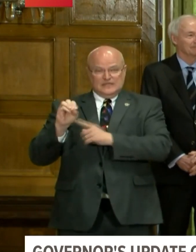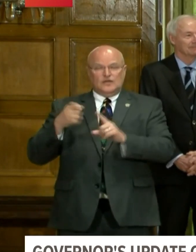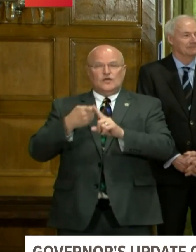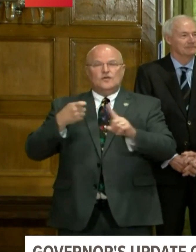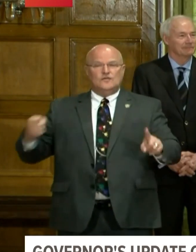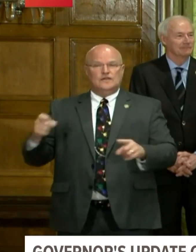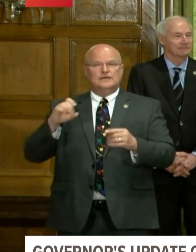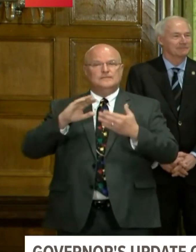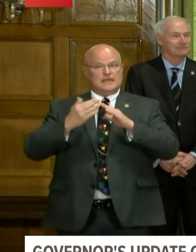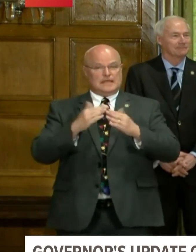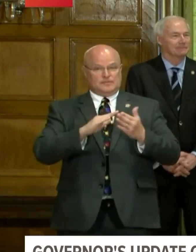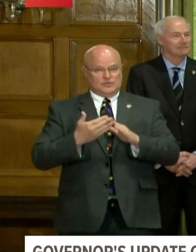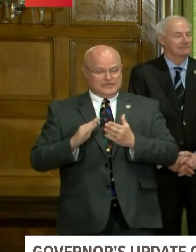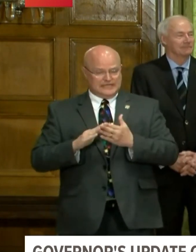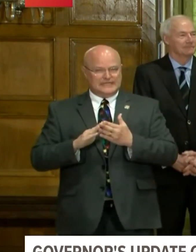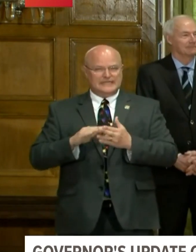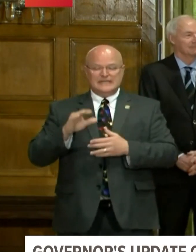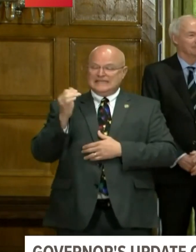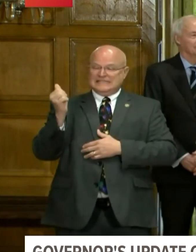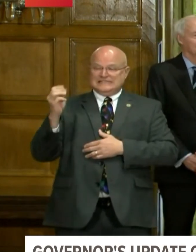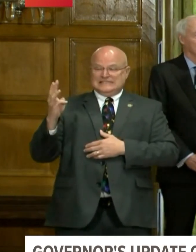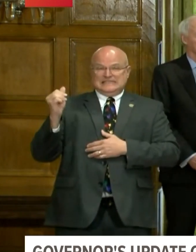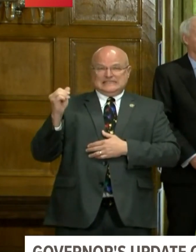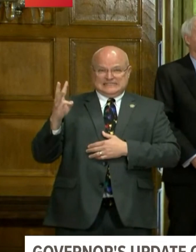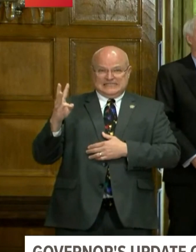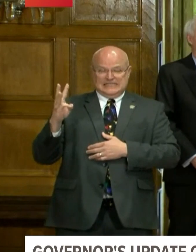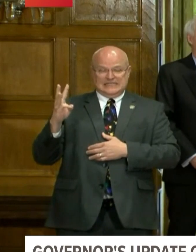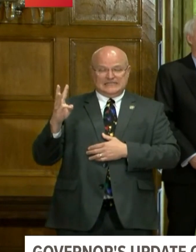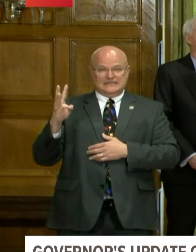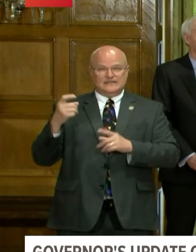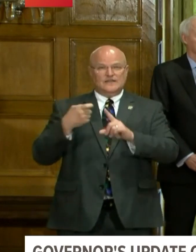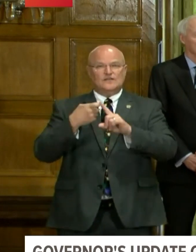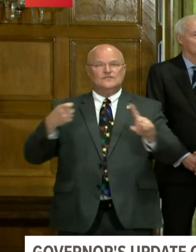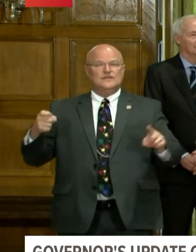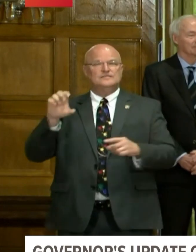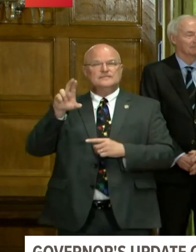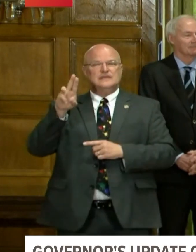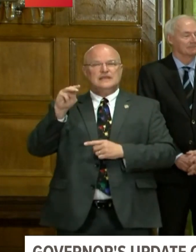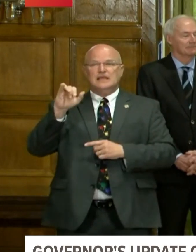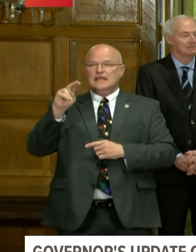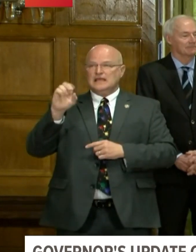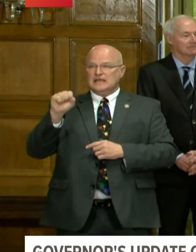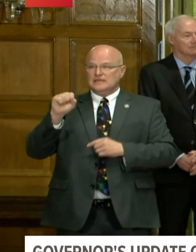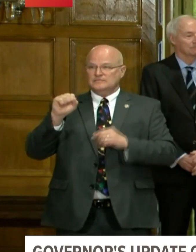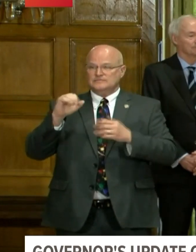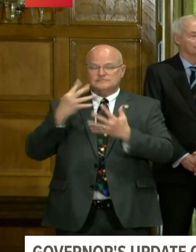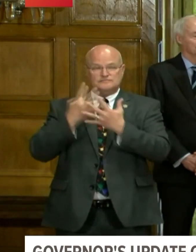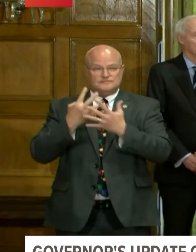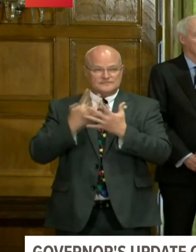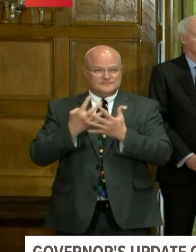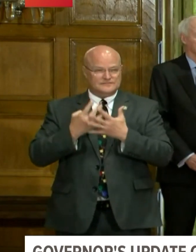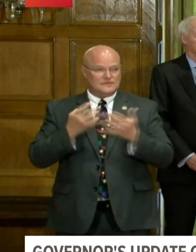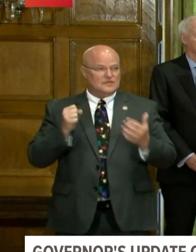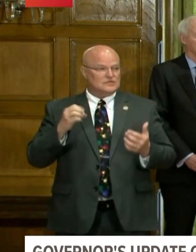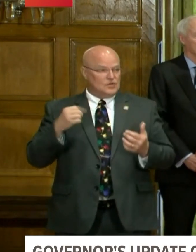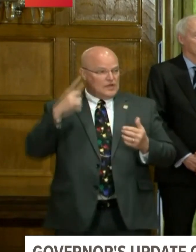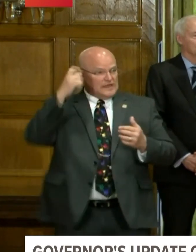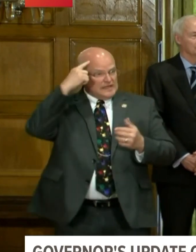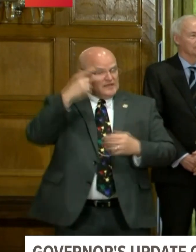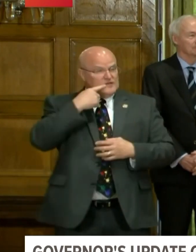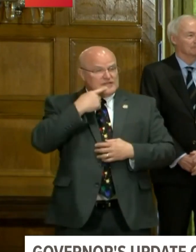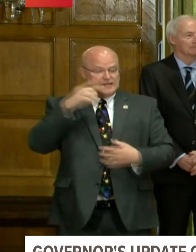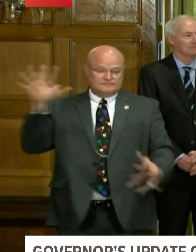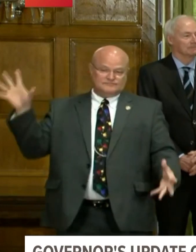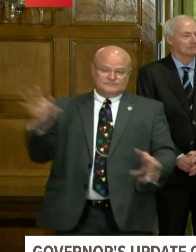were from the community, and 16 were from the Cummins unit. So as the Governor mentioned,